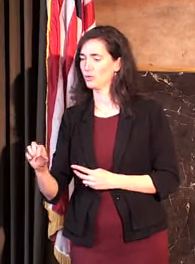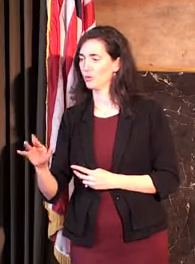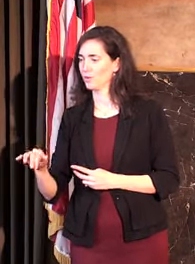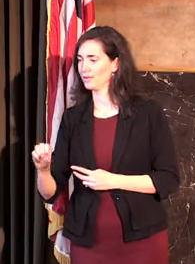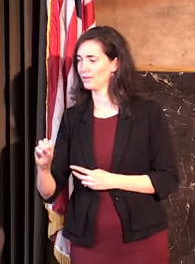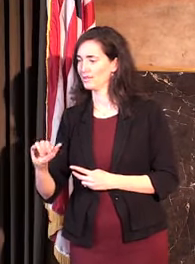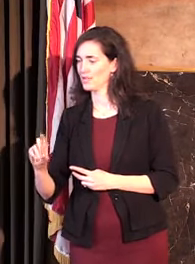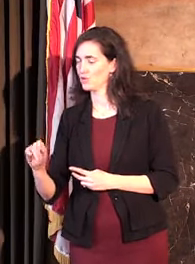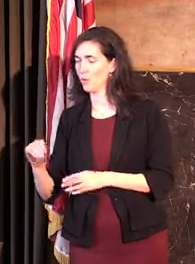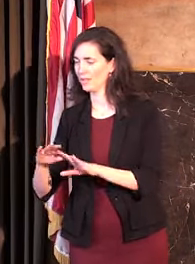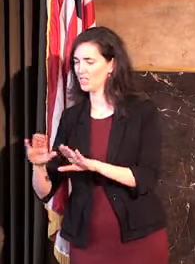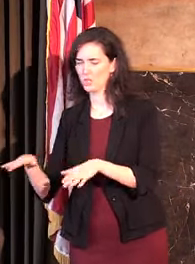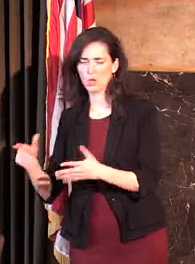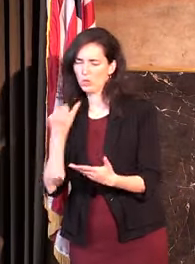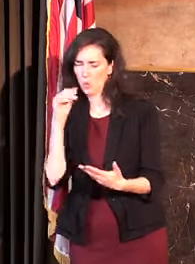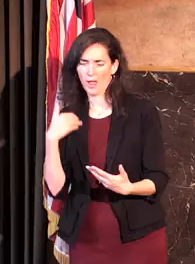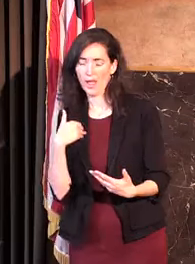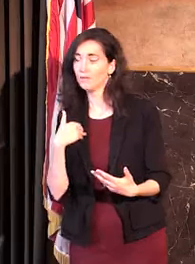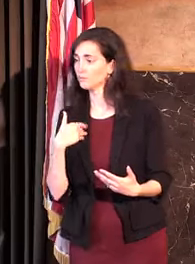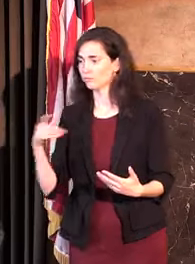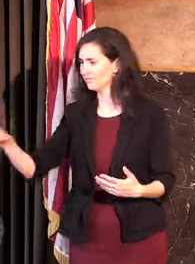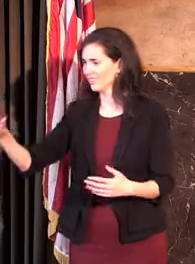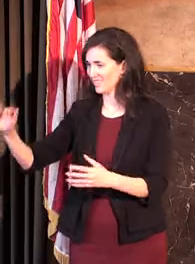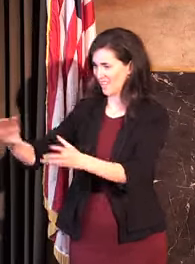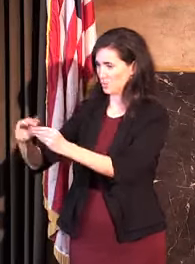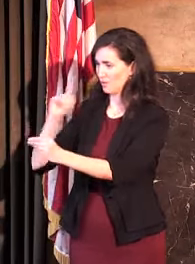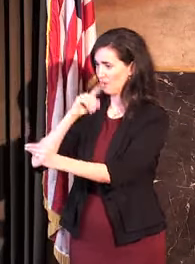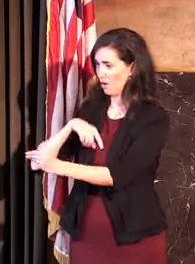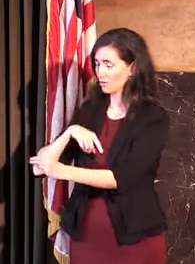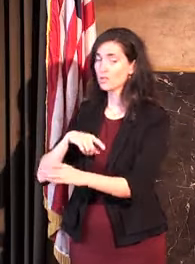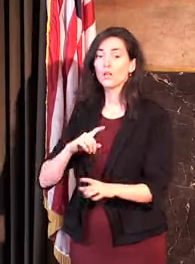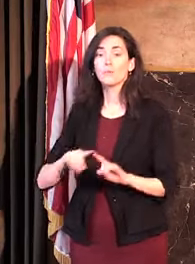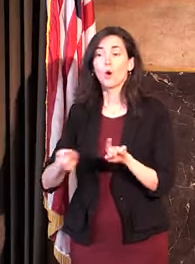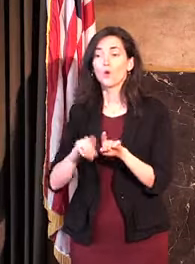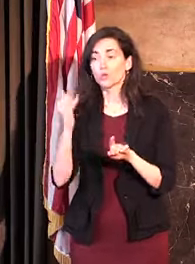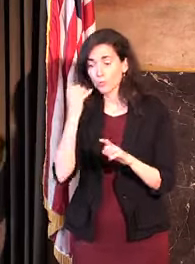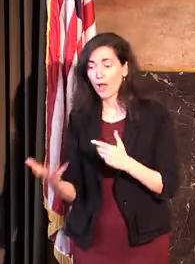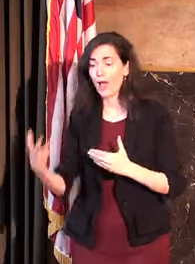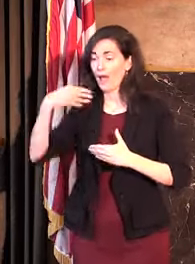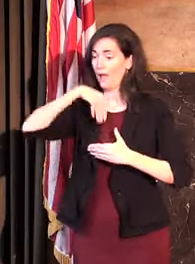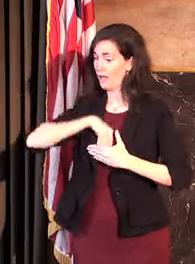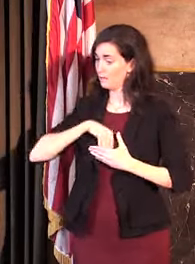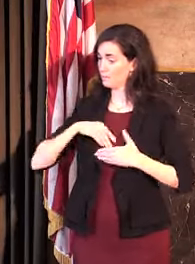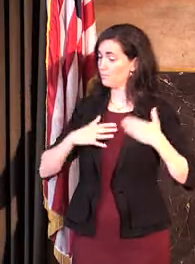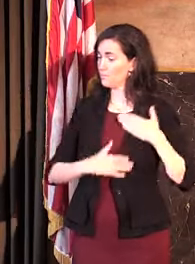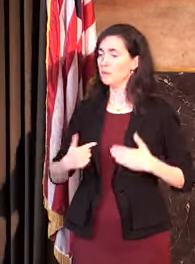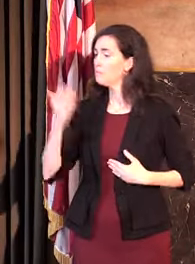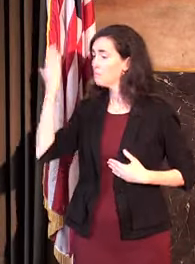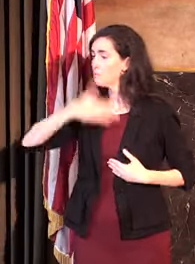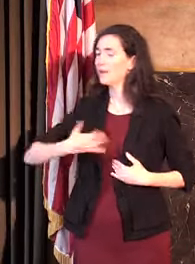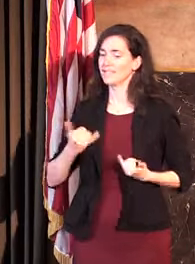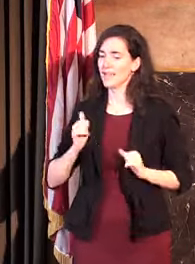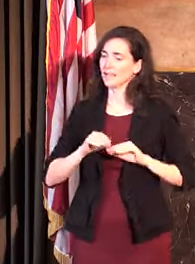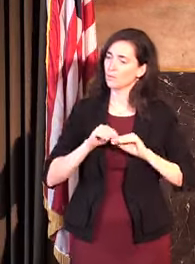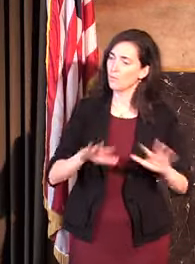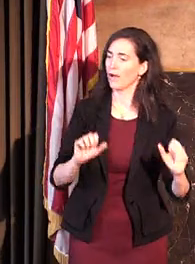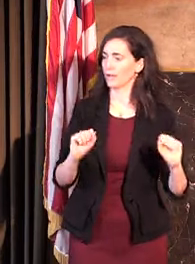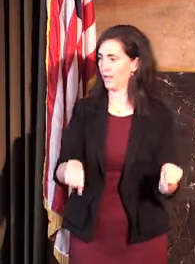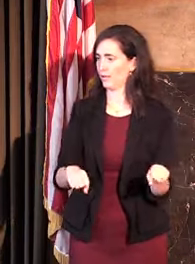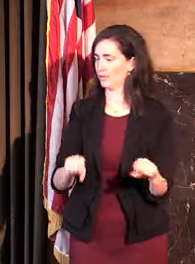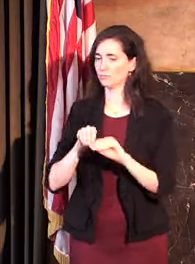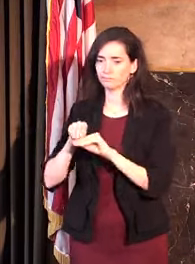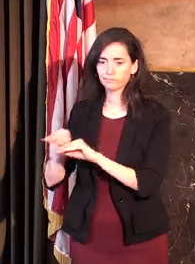But we also know if you're infected, you're infectious. And if you want to avoid